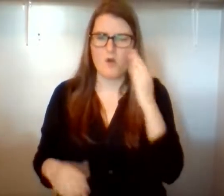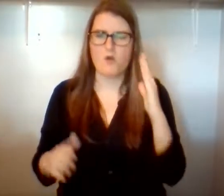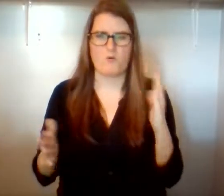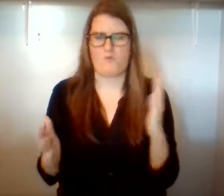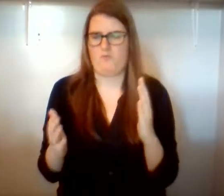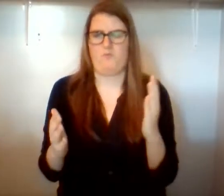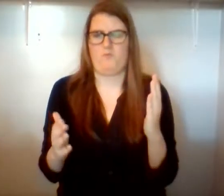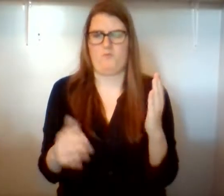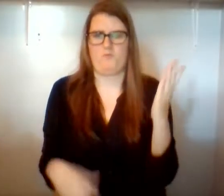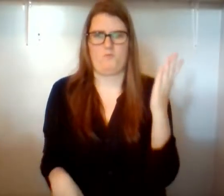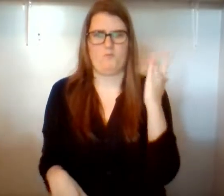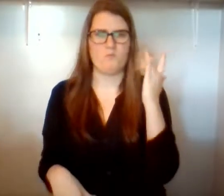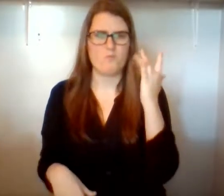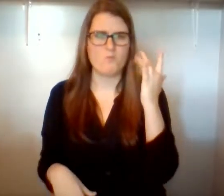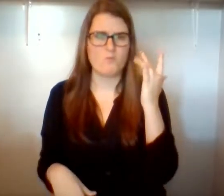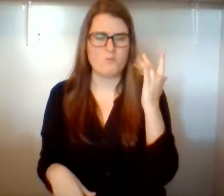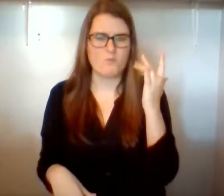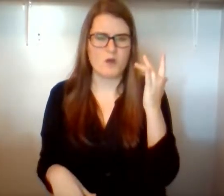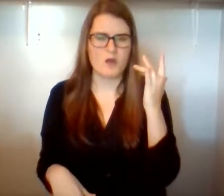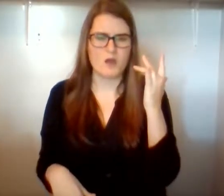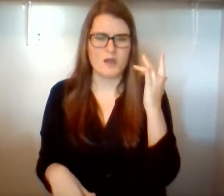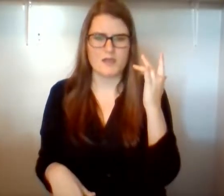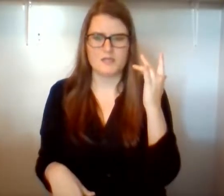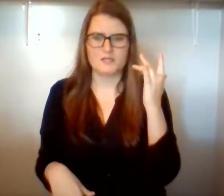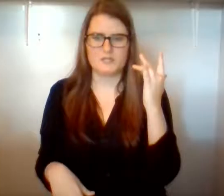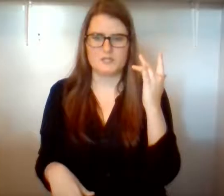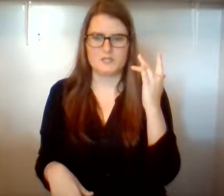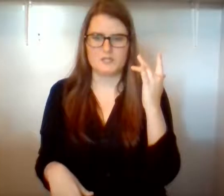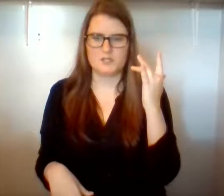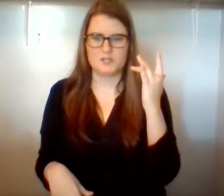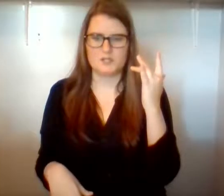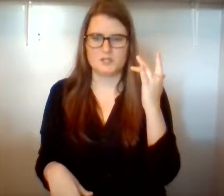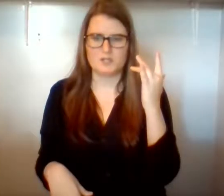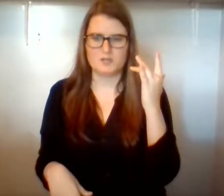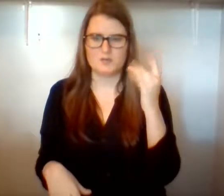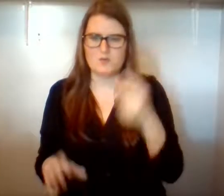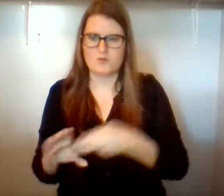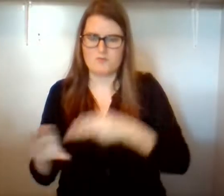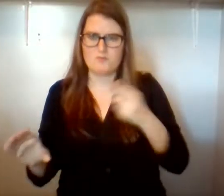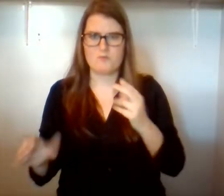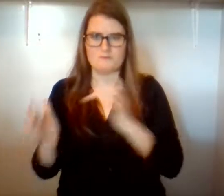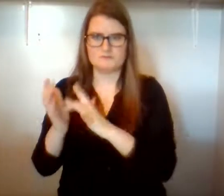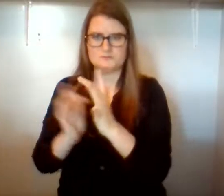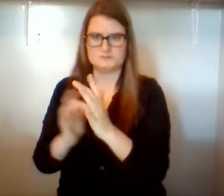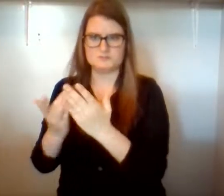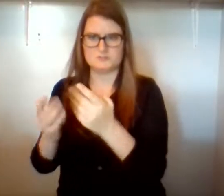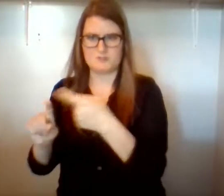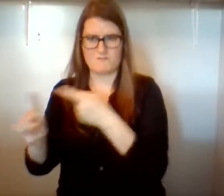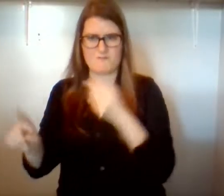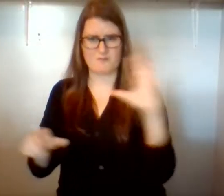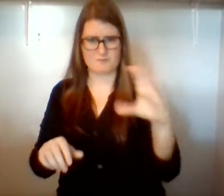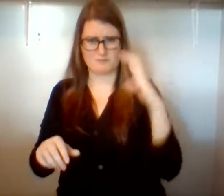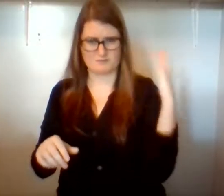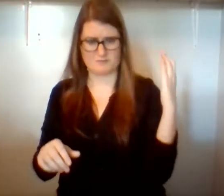Santa Claus will be forgotten someday, and Jesus will be the same yesterday, today, and forever. So, Tony, there is